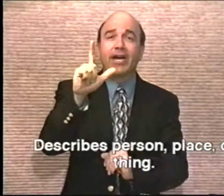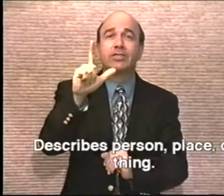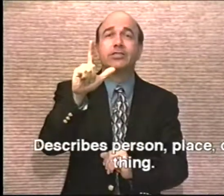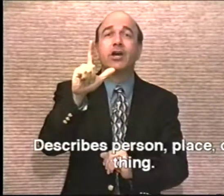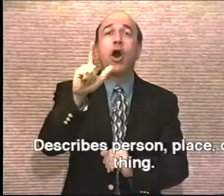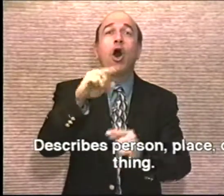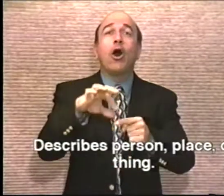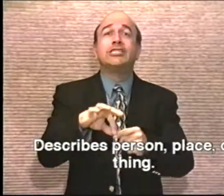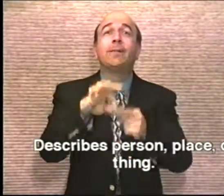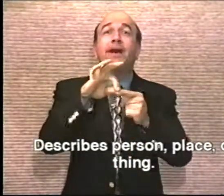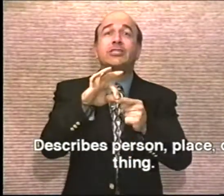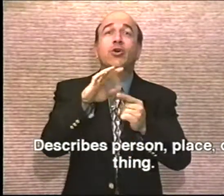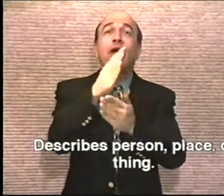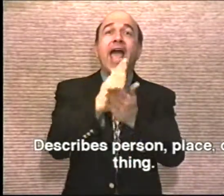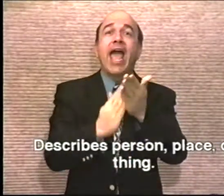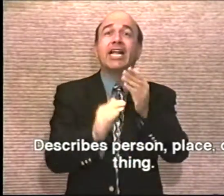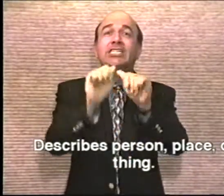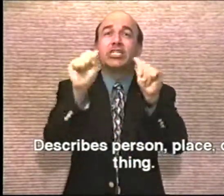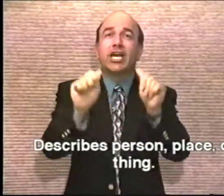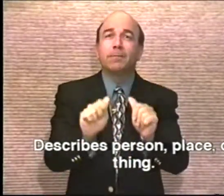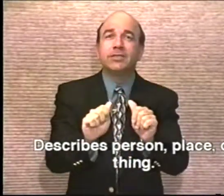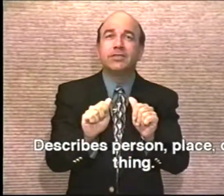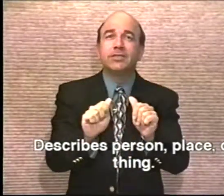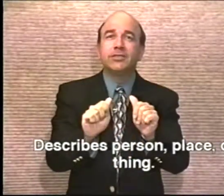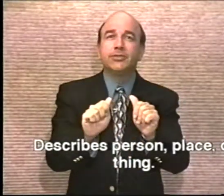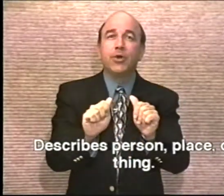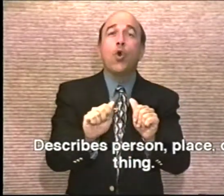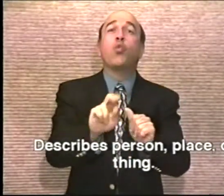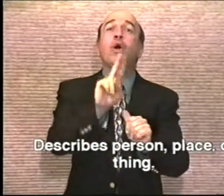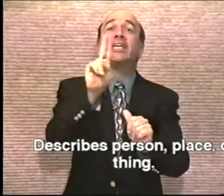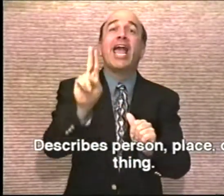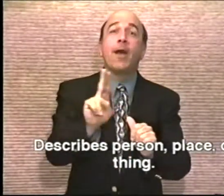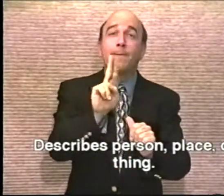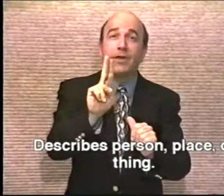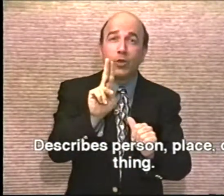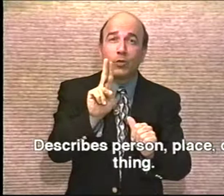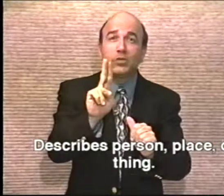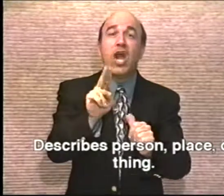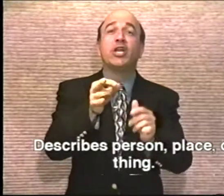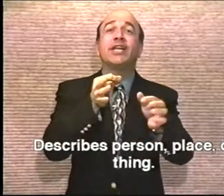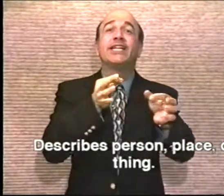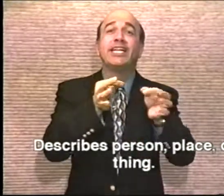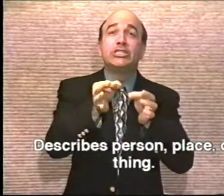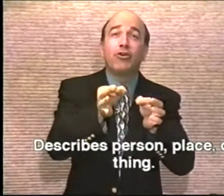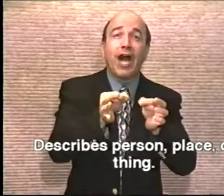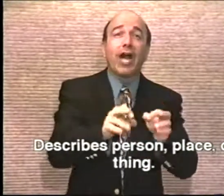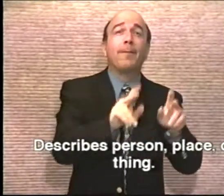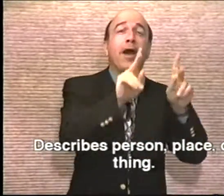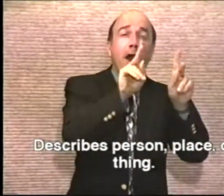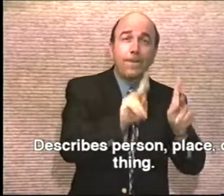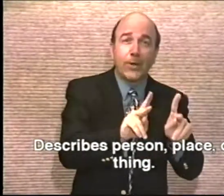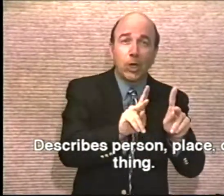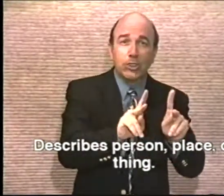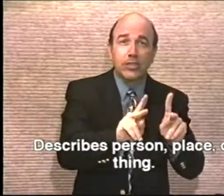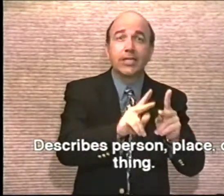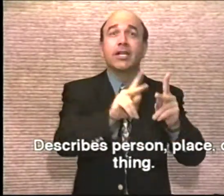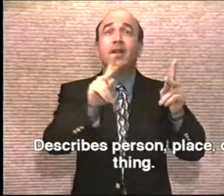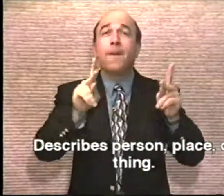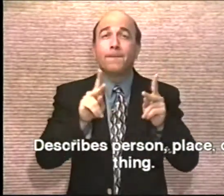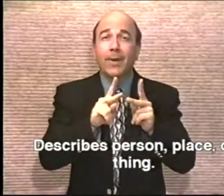Classifiers are special hand shapes which can be used to describe a person,